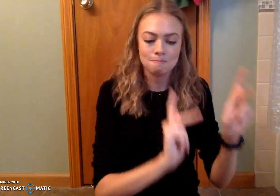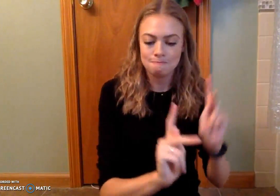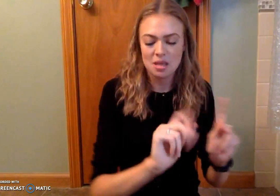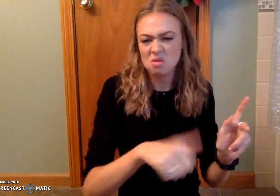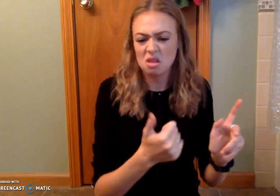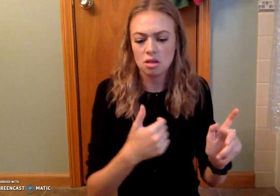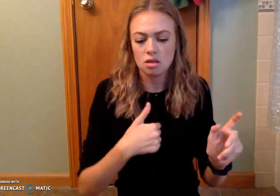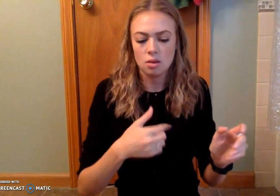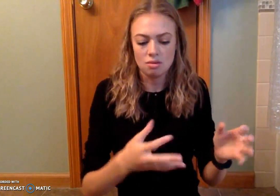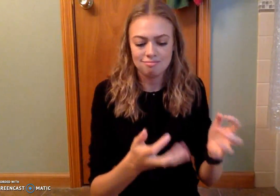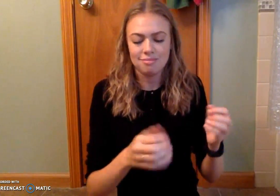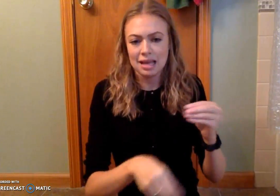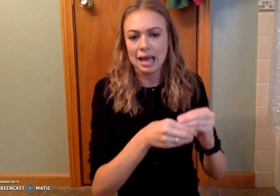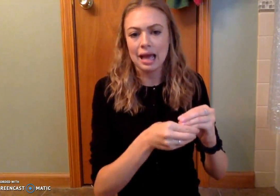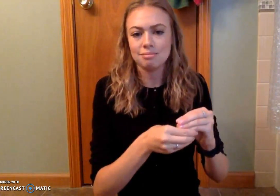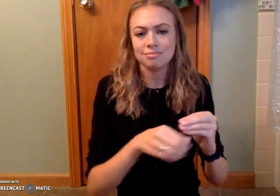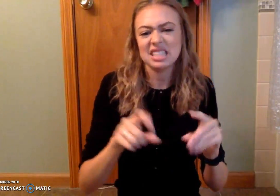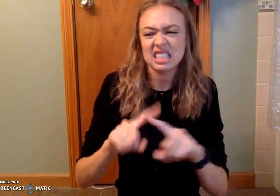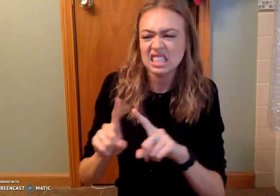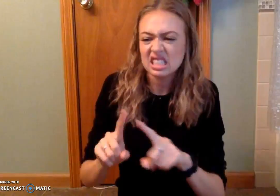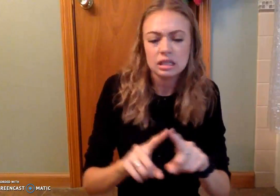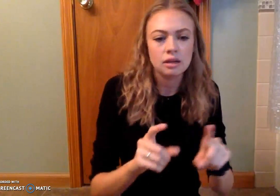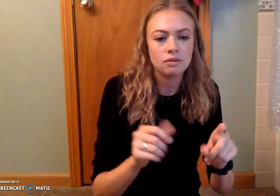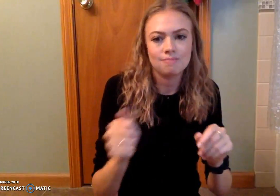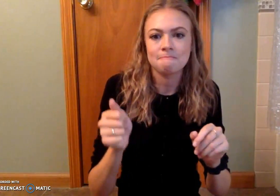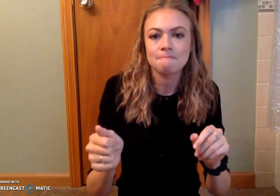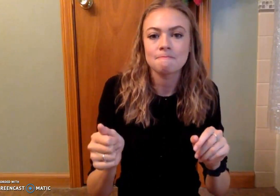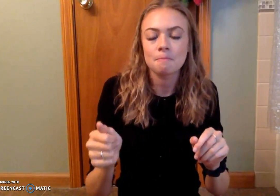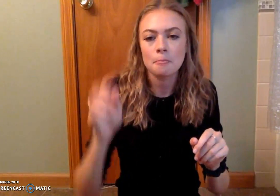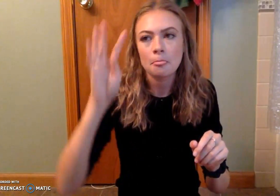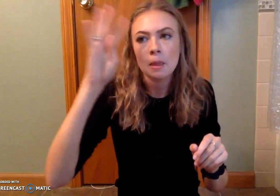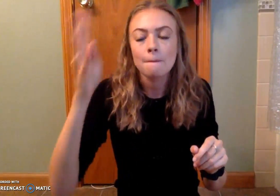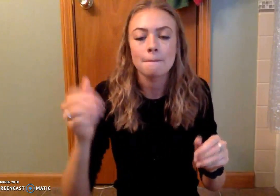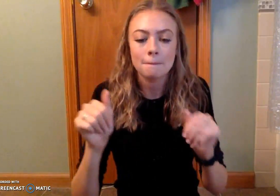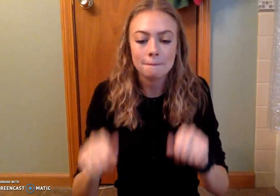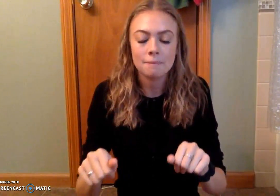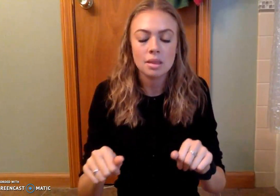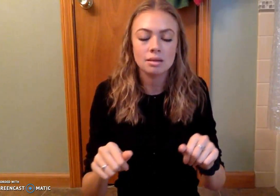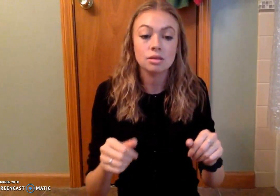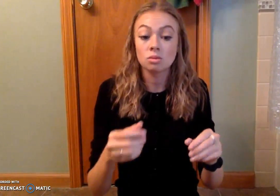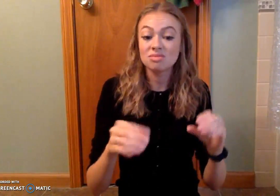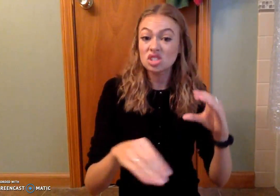perfectly fine. Send those to me so I can share that with our viewers. Thanks for watching, and we will see you next time.